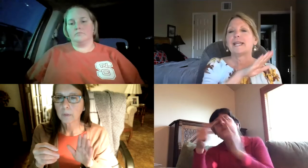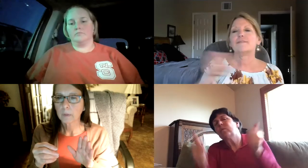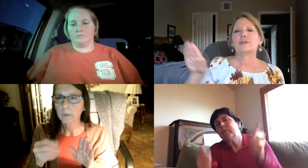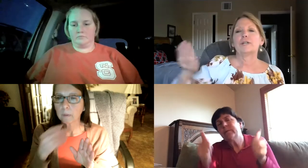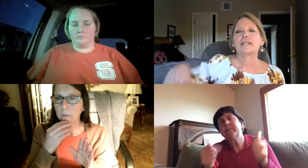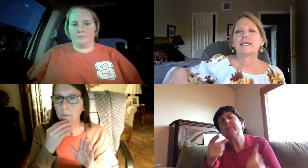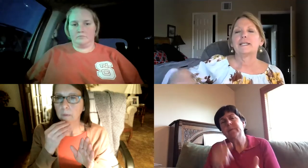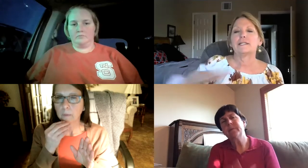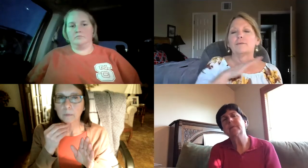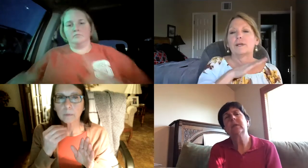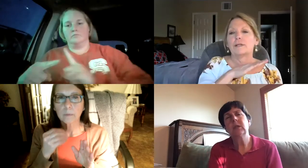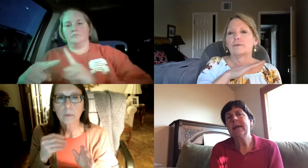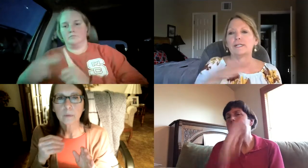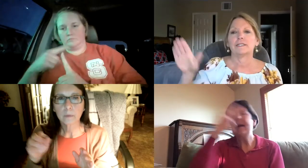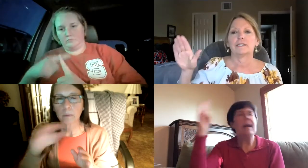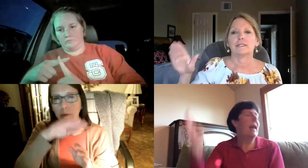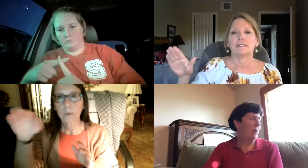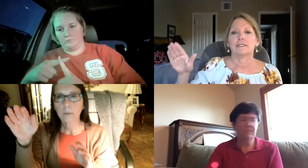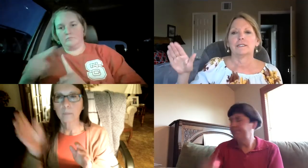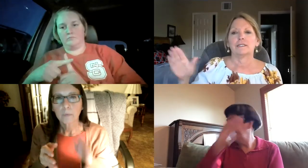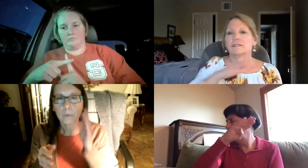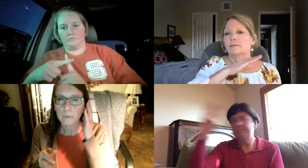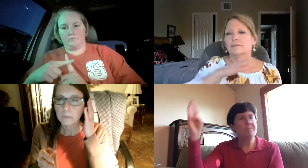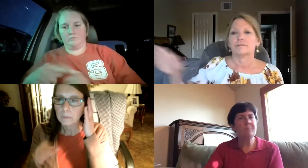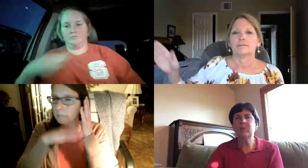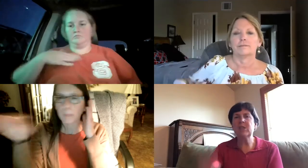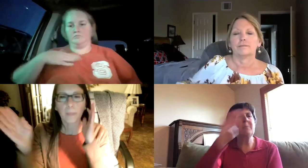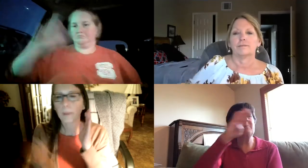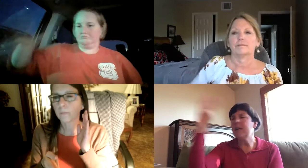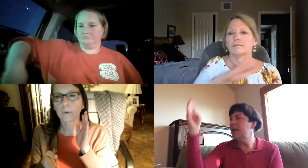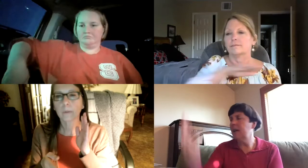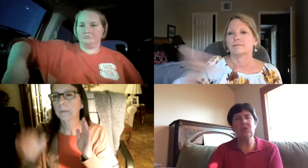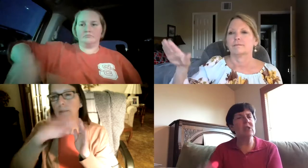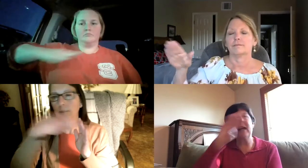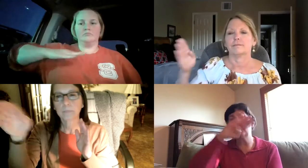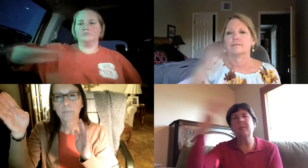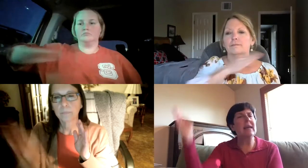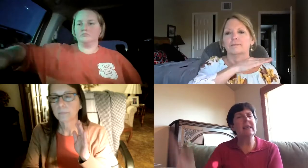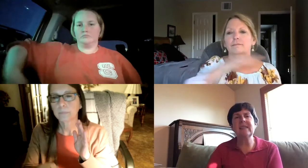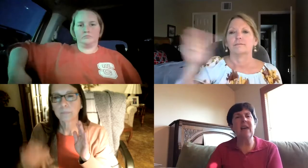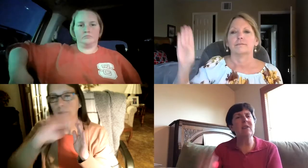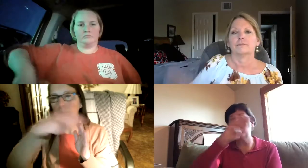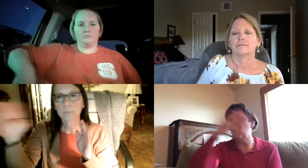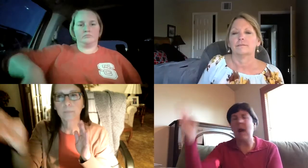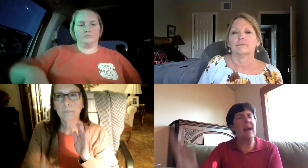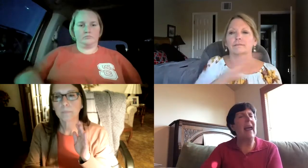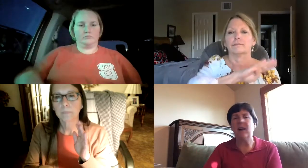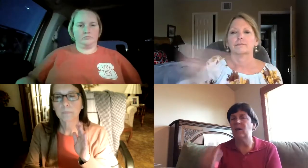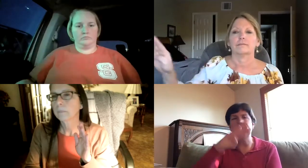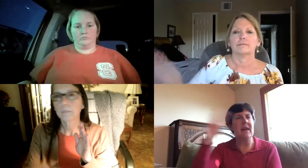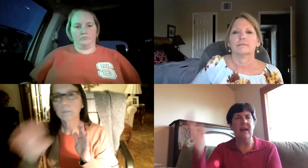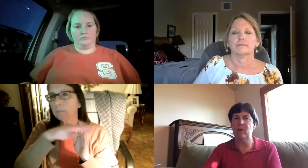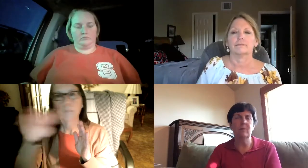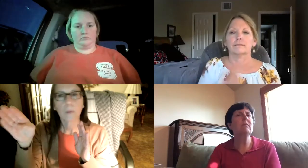And never again, what was? Never. Just a B. It's just like you're making a seven or a right